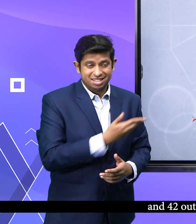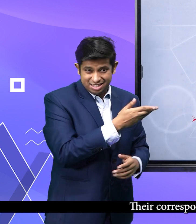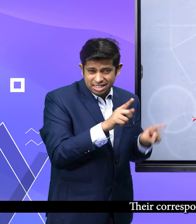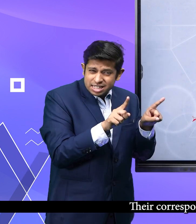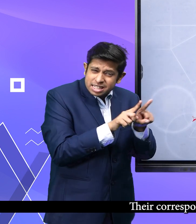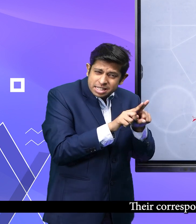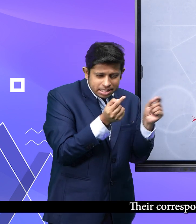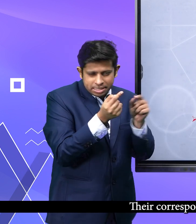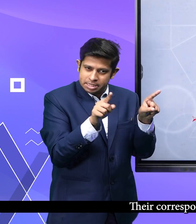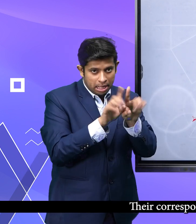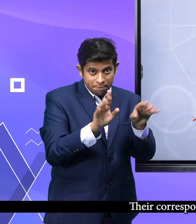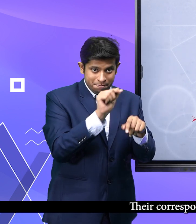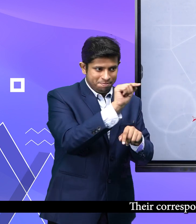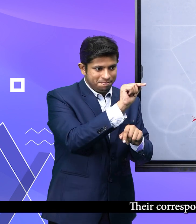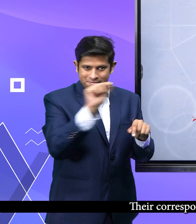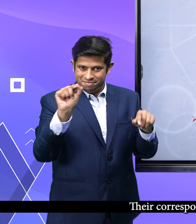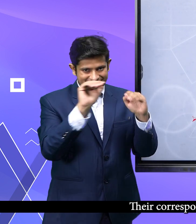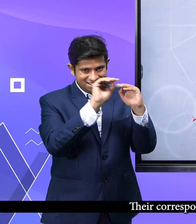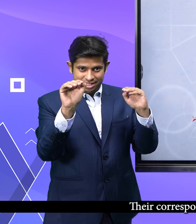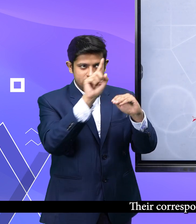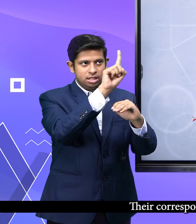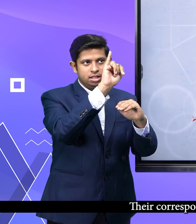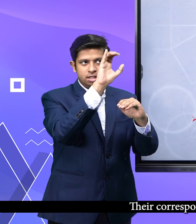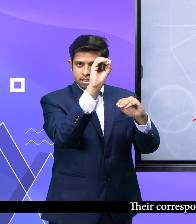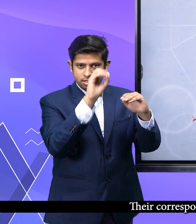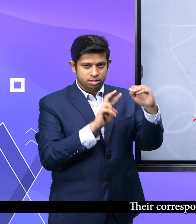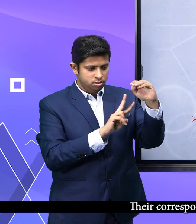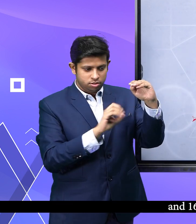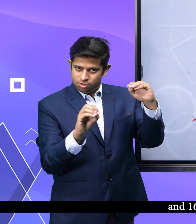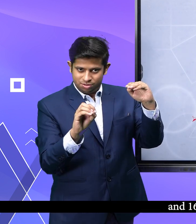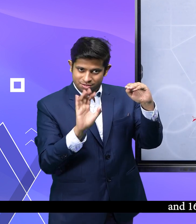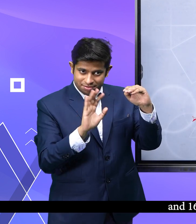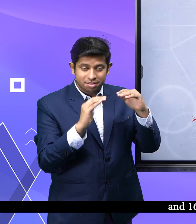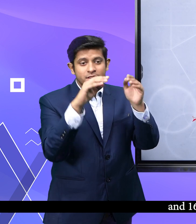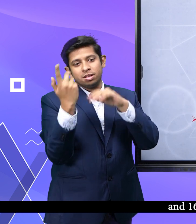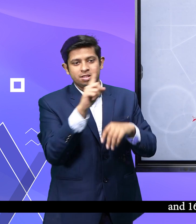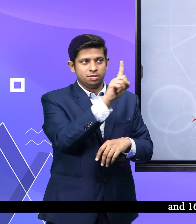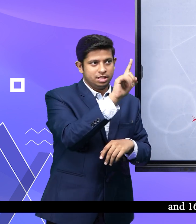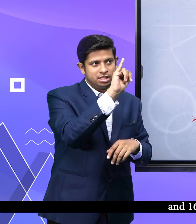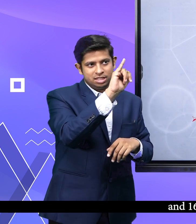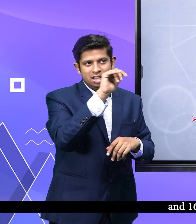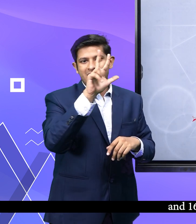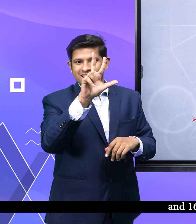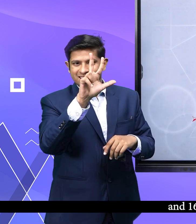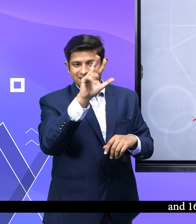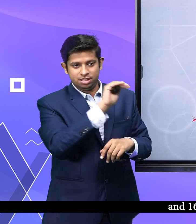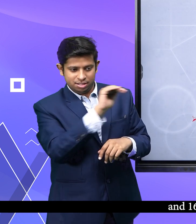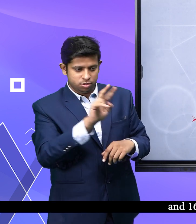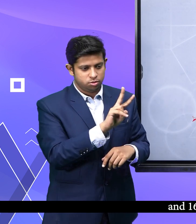Their corresponding fractions are 160 by 200 and 168 by 200 respectively.